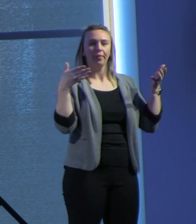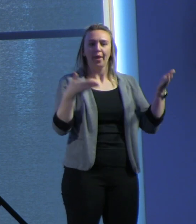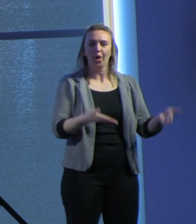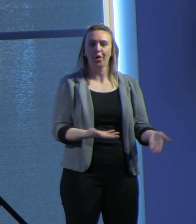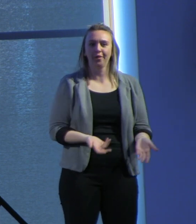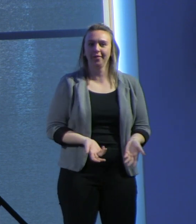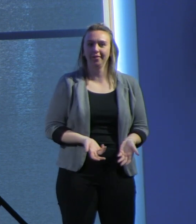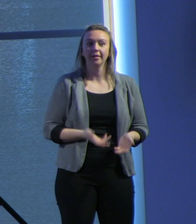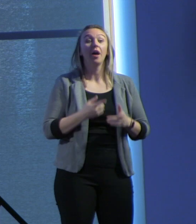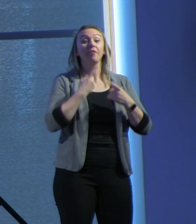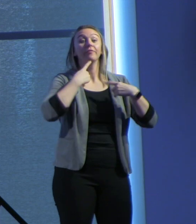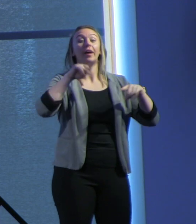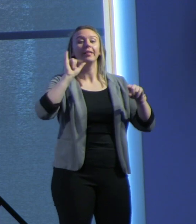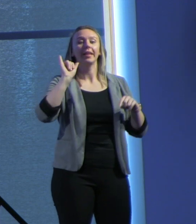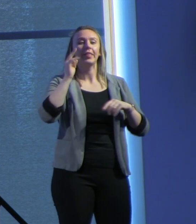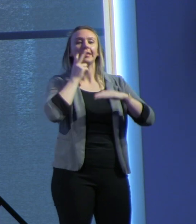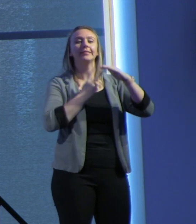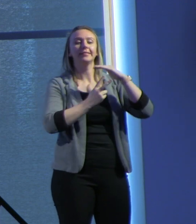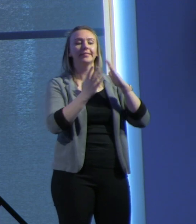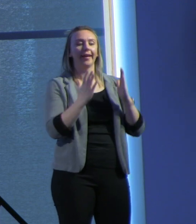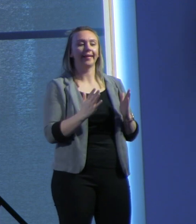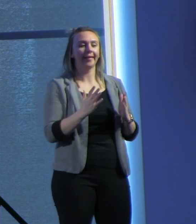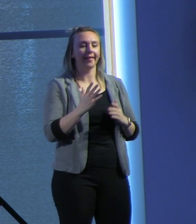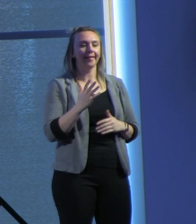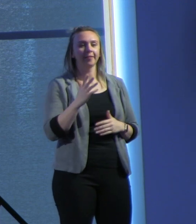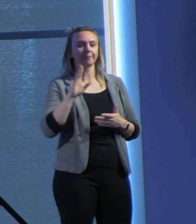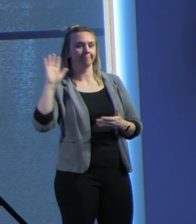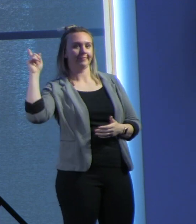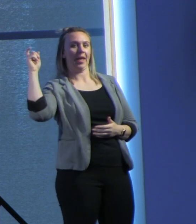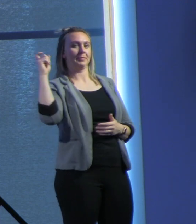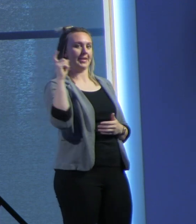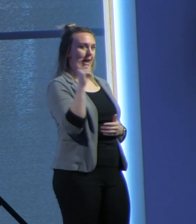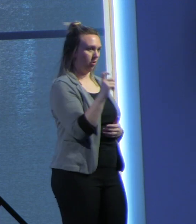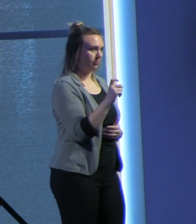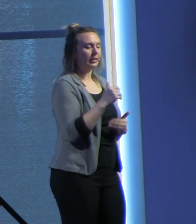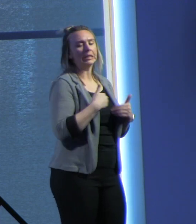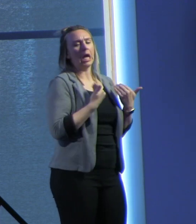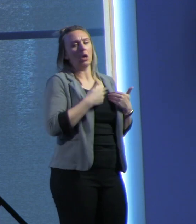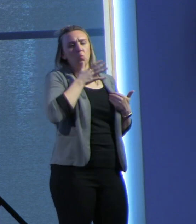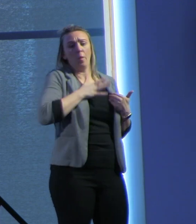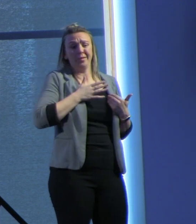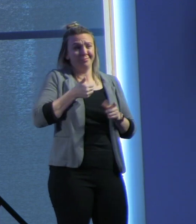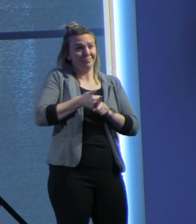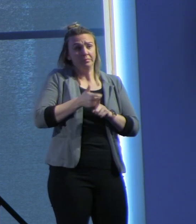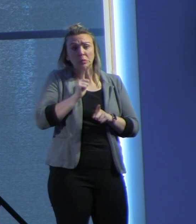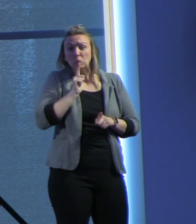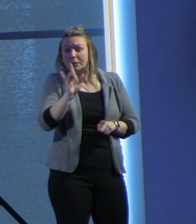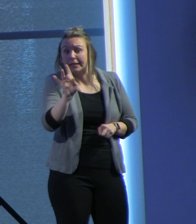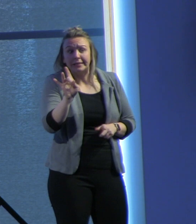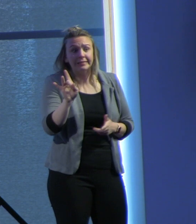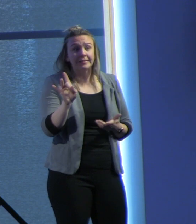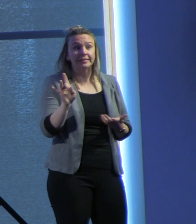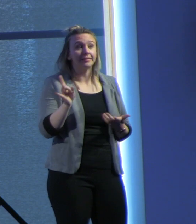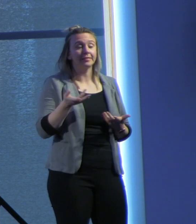the psychic came down. It was a young woman, probably 28 years old, maybe, and she walked us.